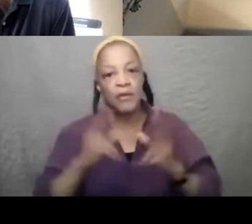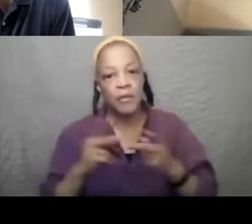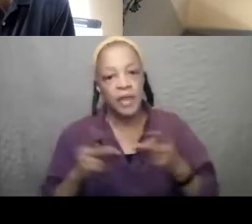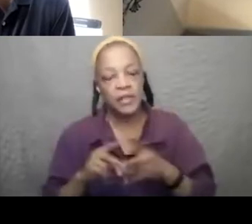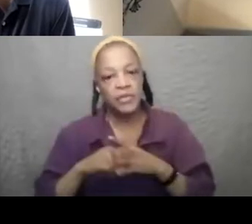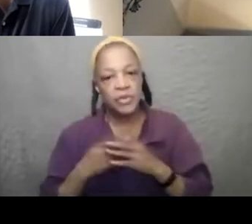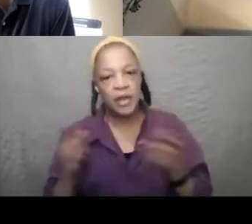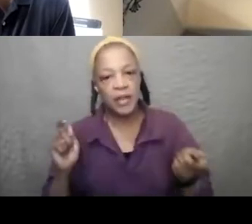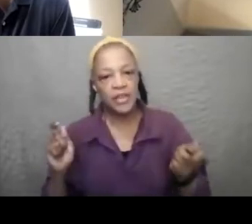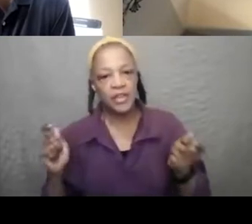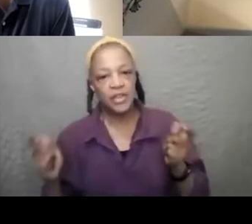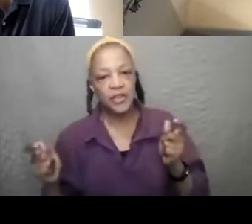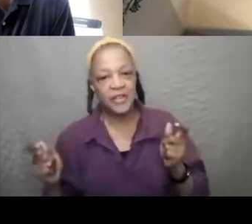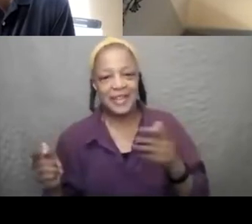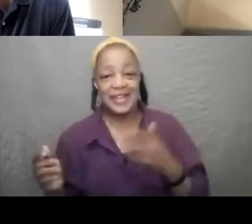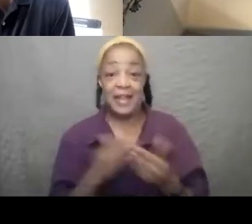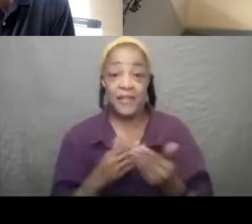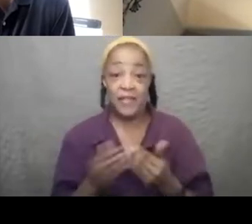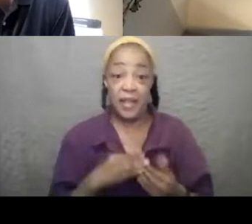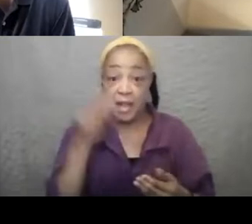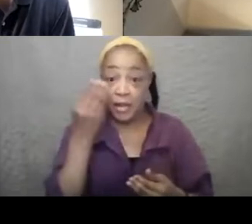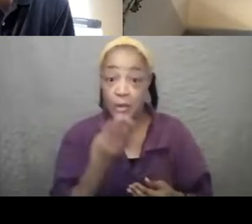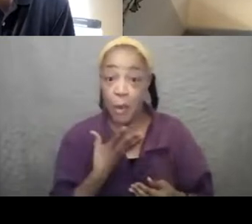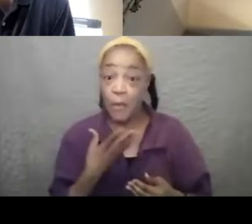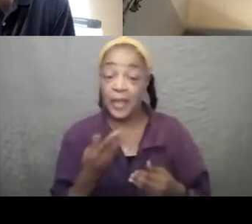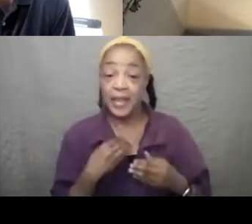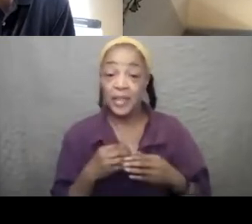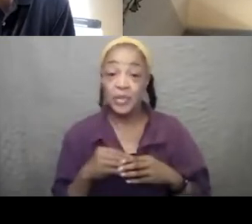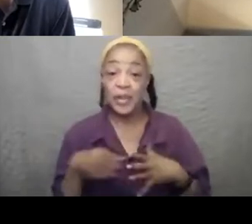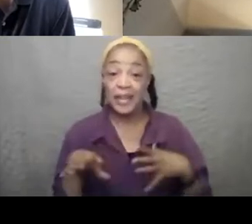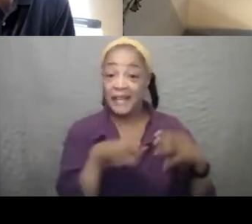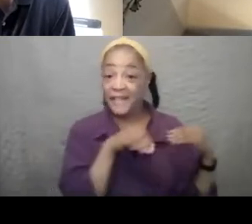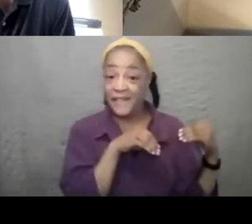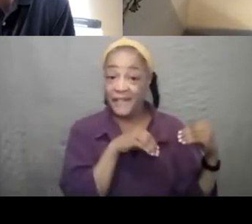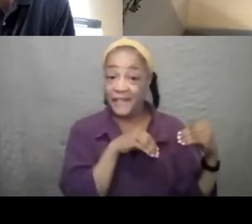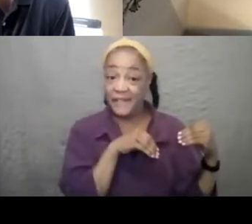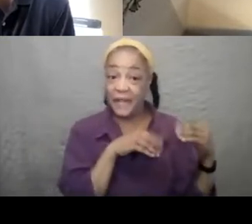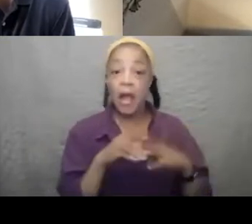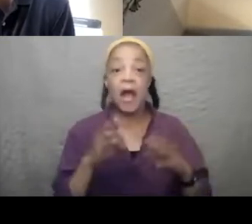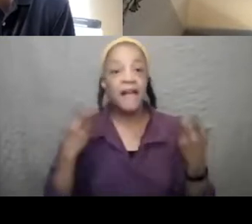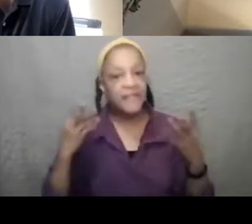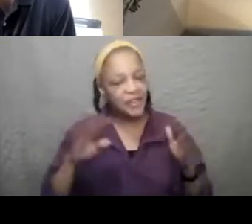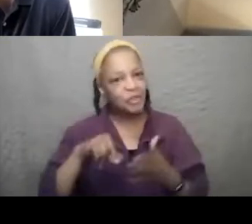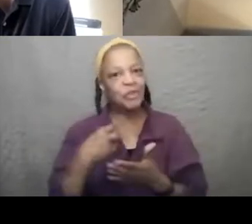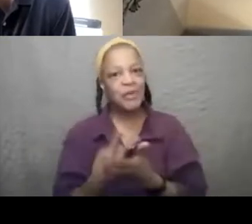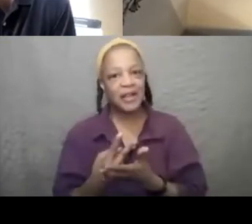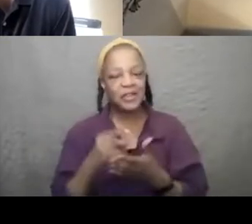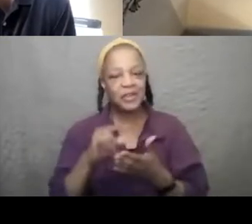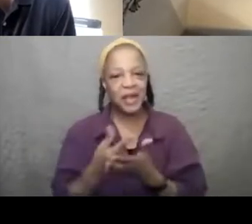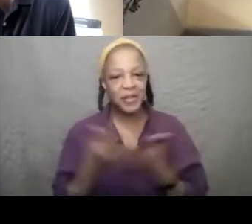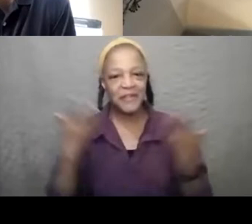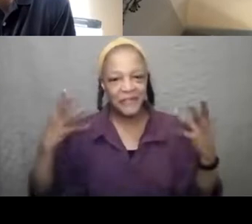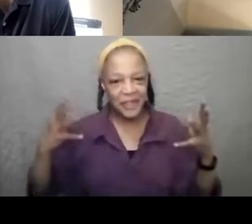shift. Even though I was told to take a leave of absence, I graduated. So there's room to push